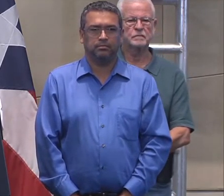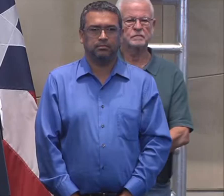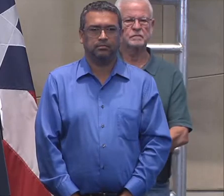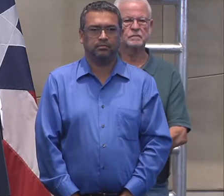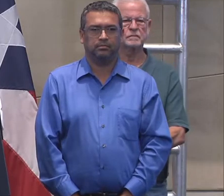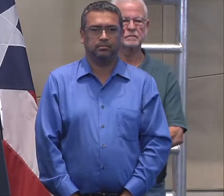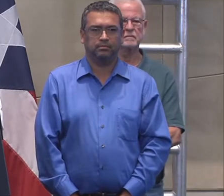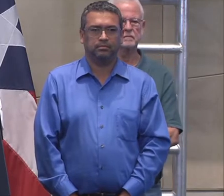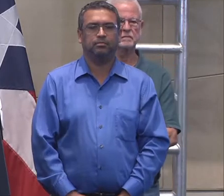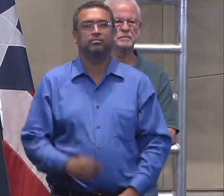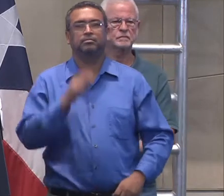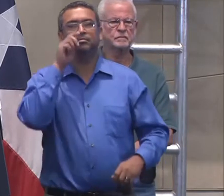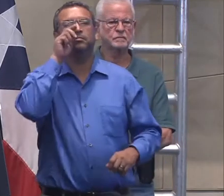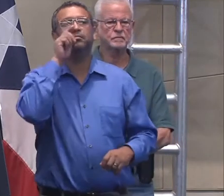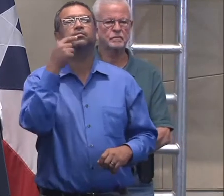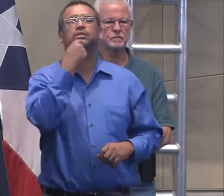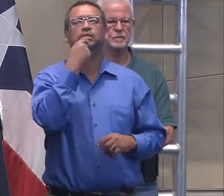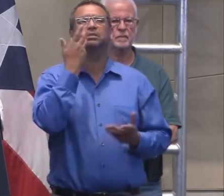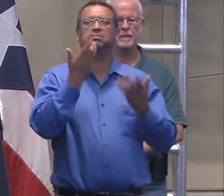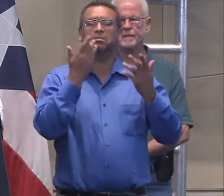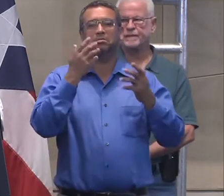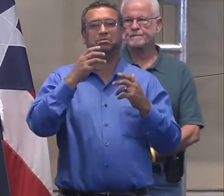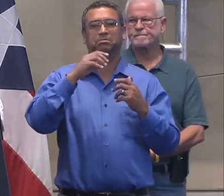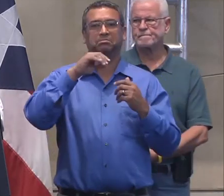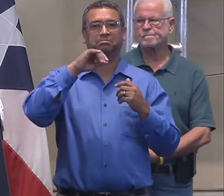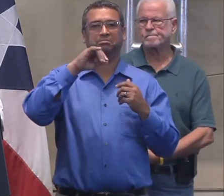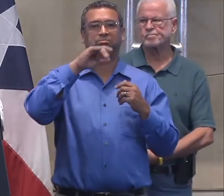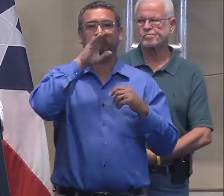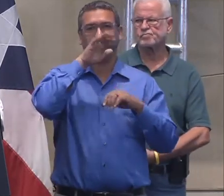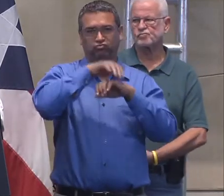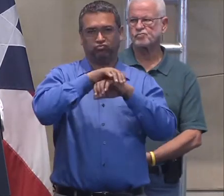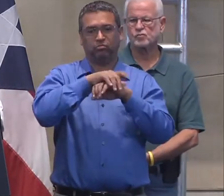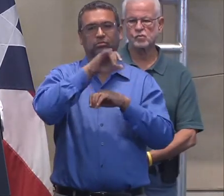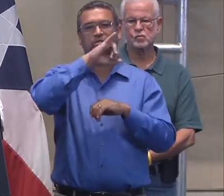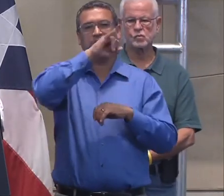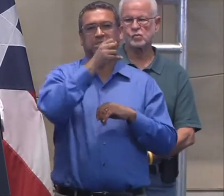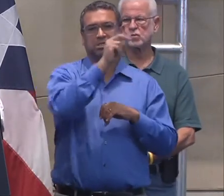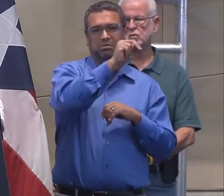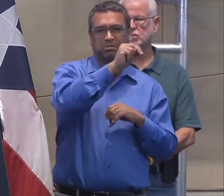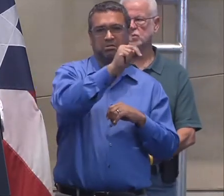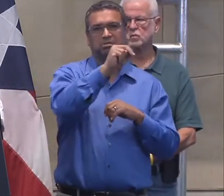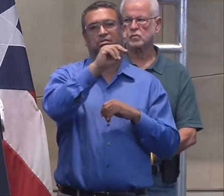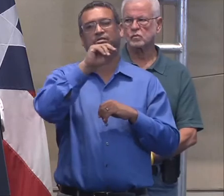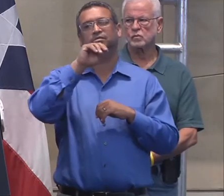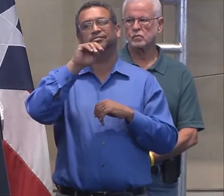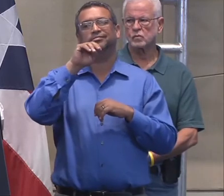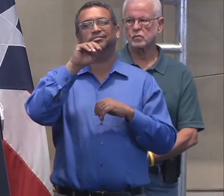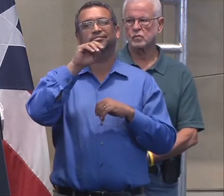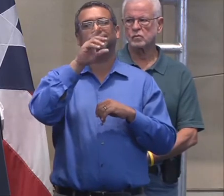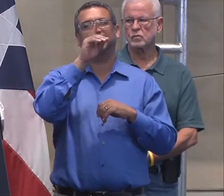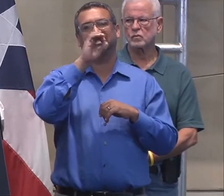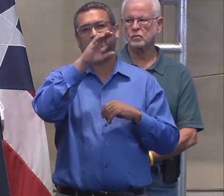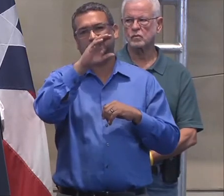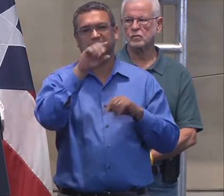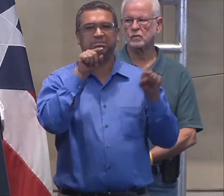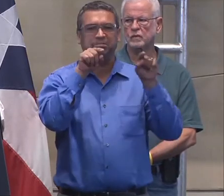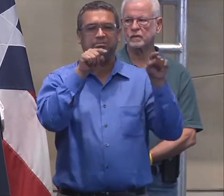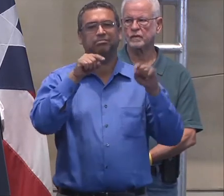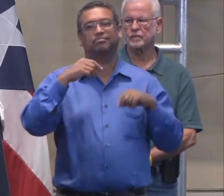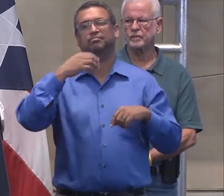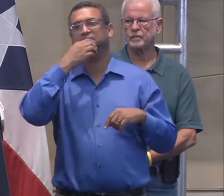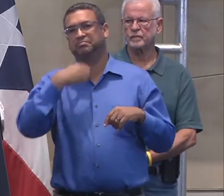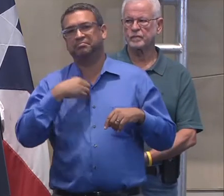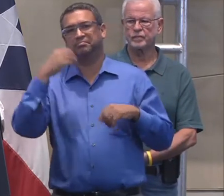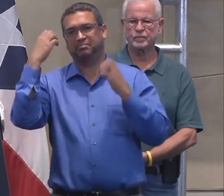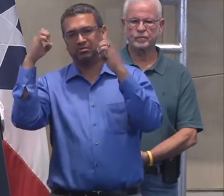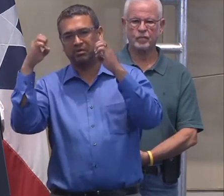it and how much you're going to need? Well, there, in terms of the quantity, uh, I can only state that, uh, what we have right now is,